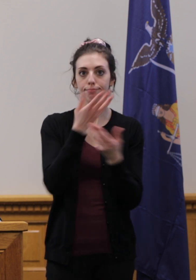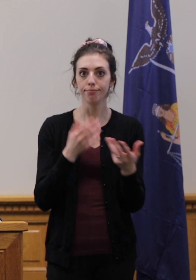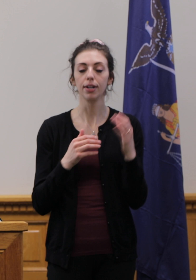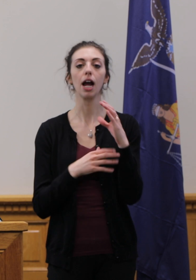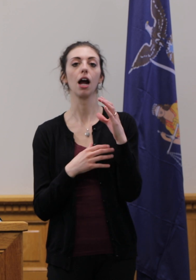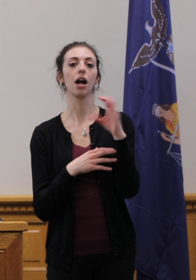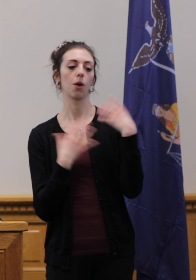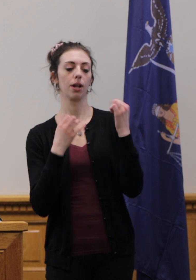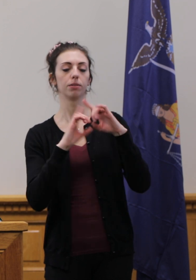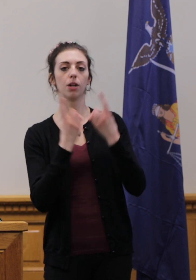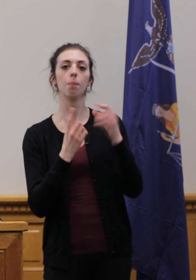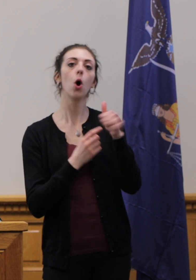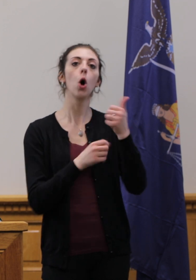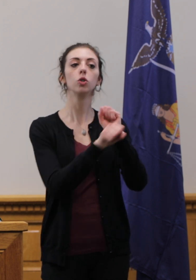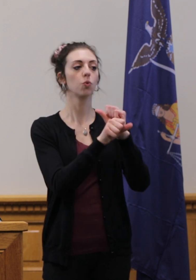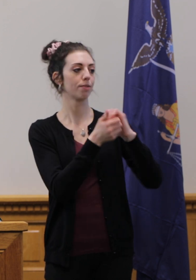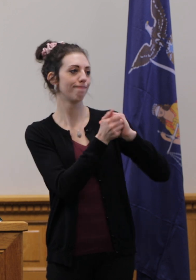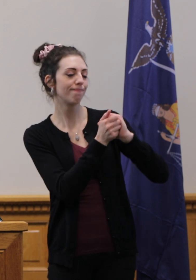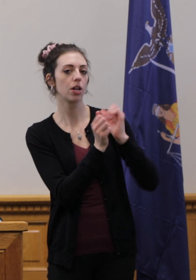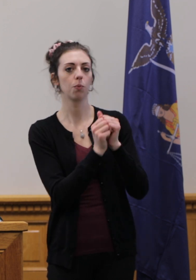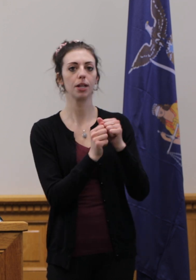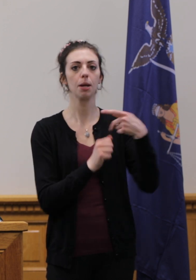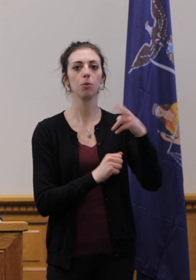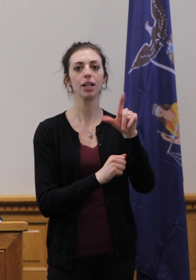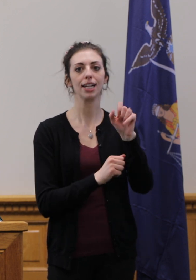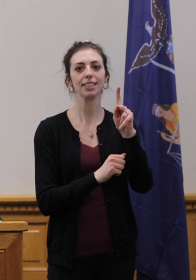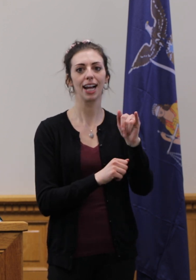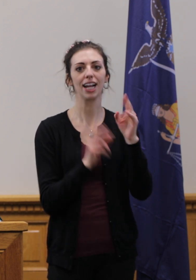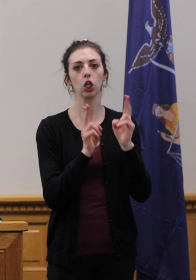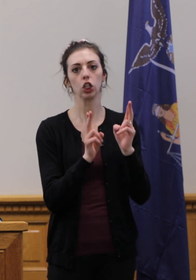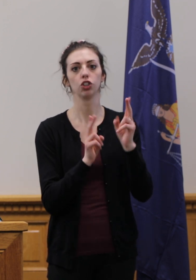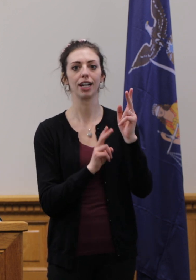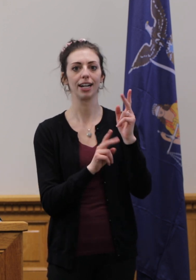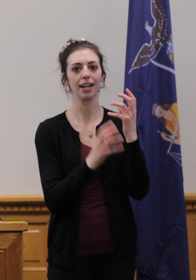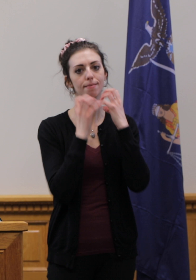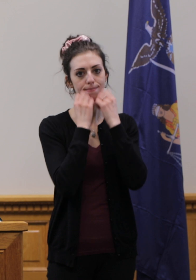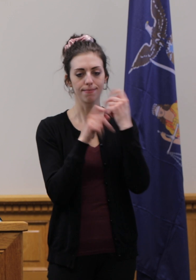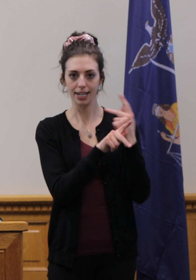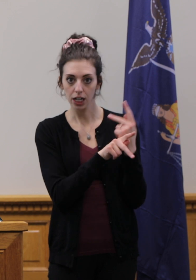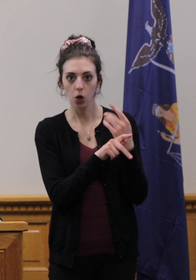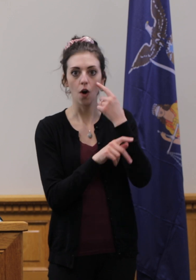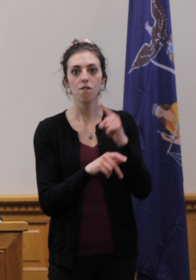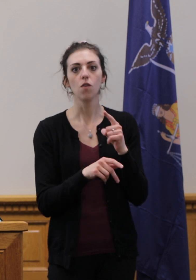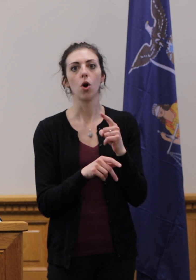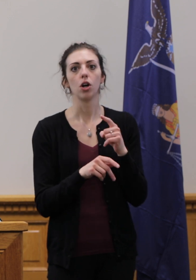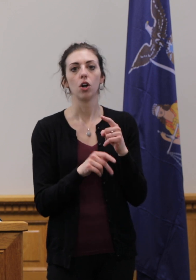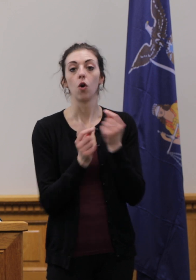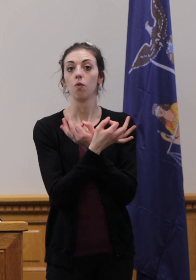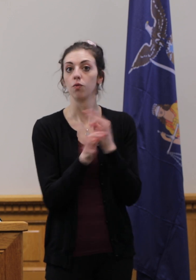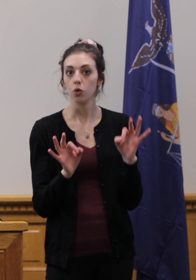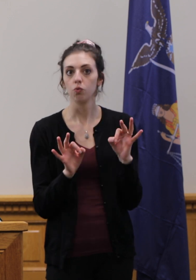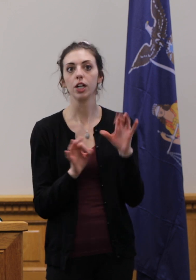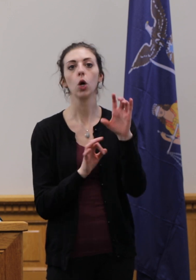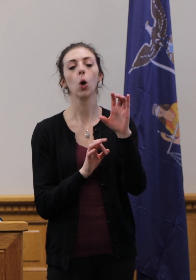County Health Department has partnered with Pulaski Urgent Care to arrange for free COVID-19 rapid testing next